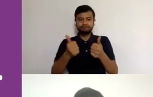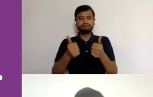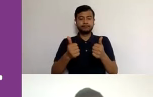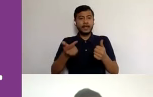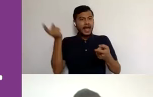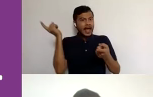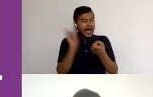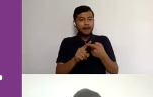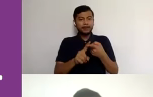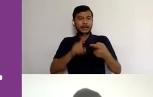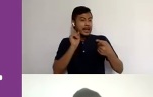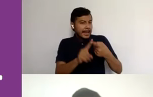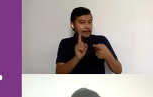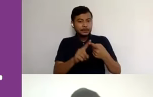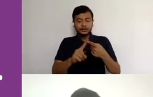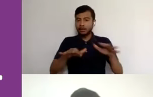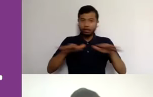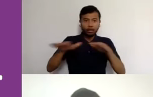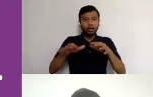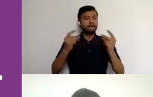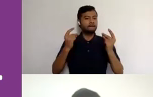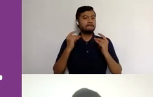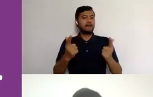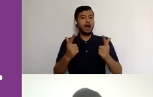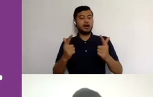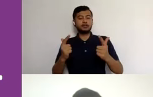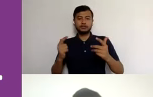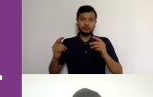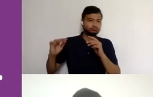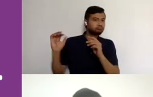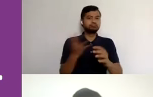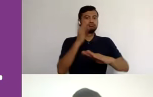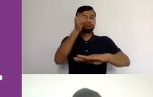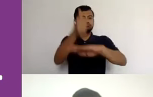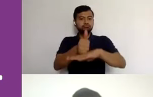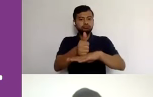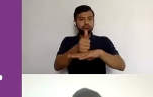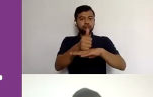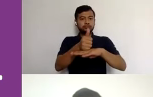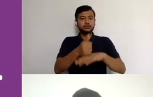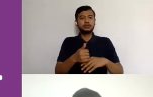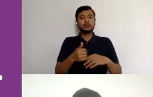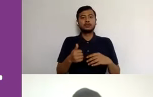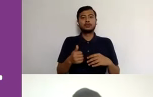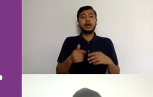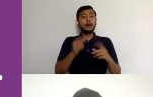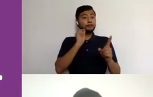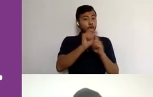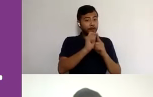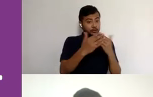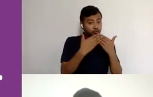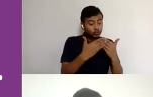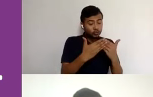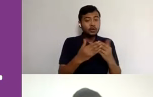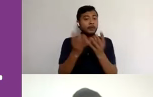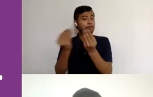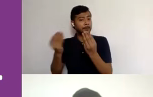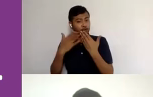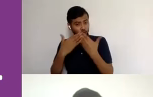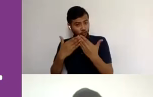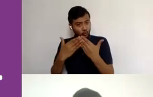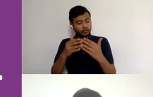to more than 135,000 public and private K-12 schools. And something that I'm